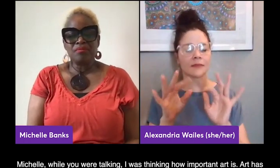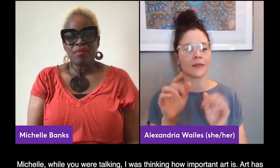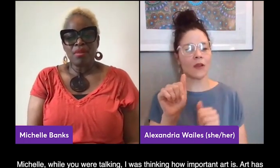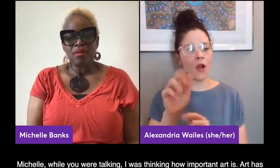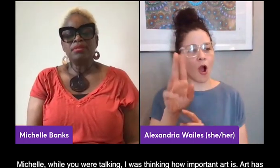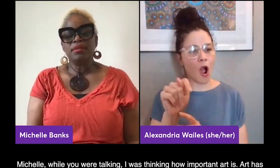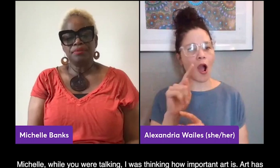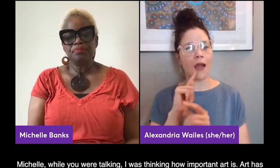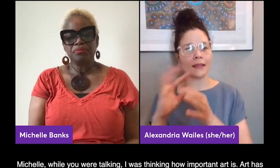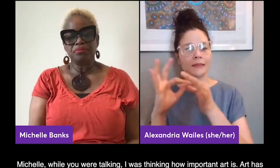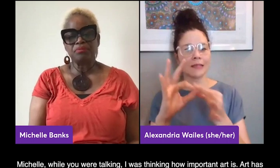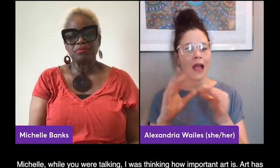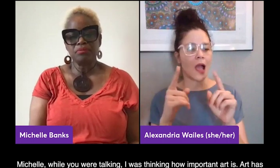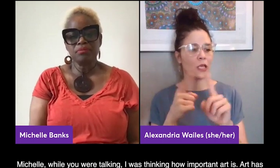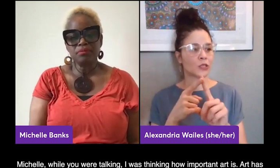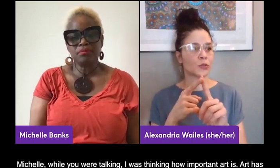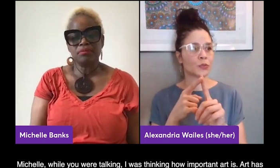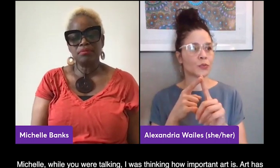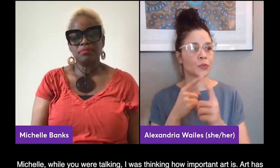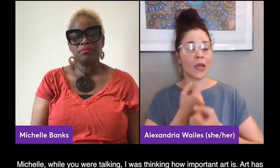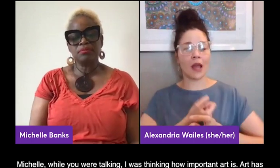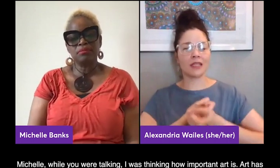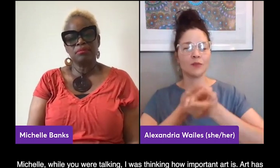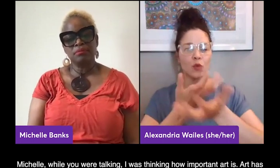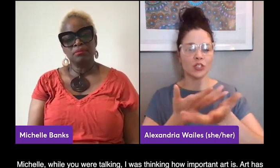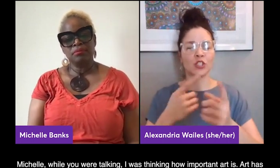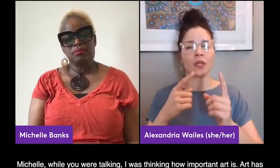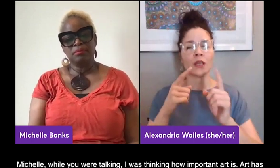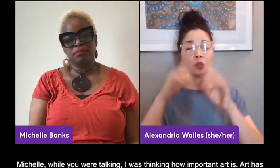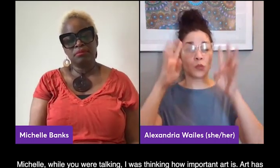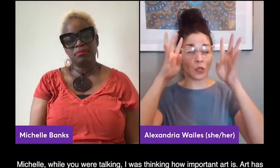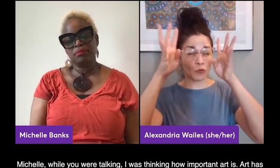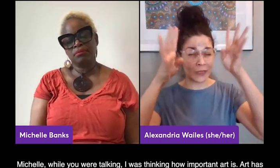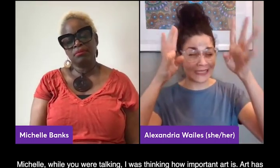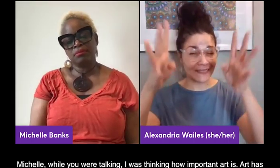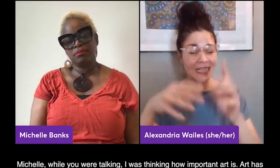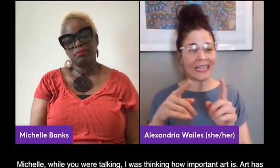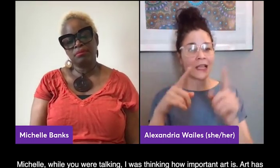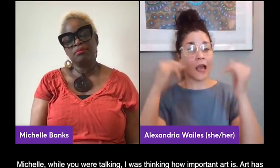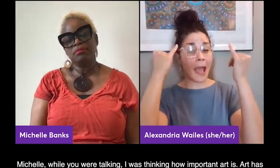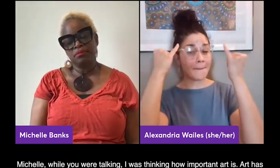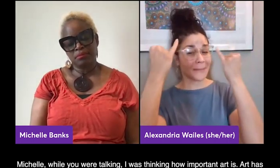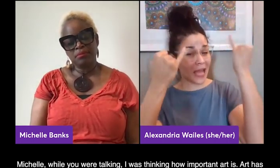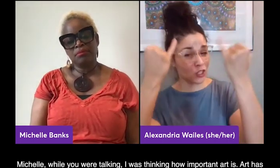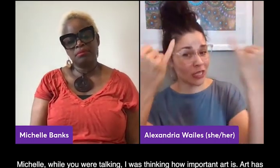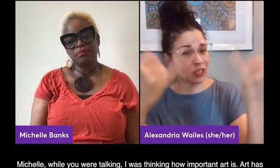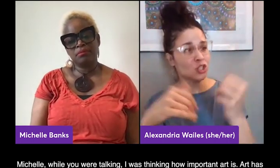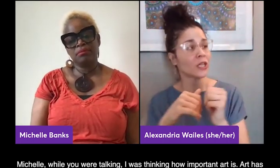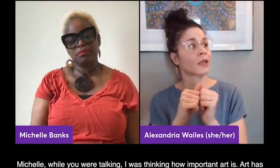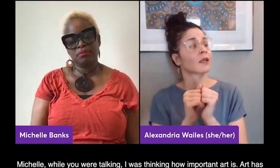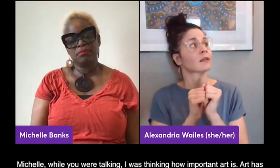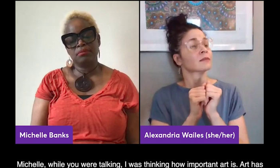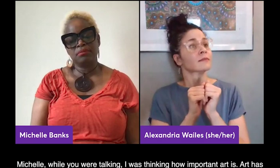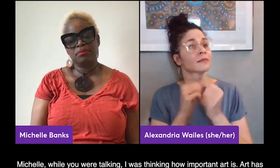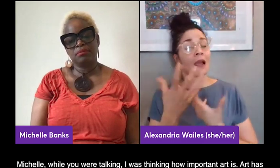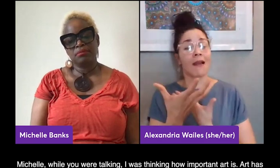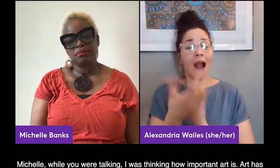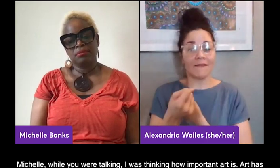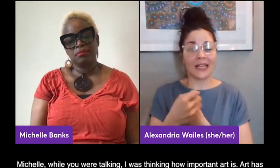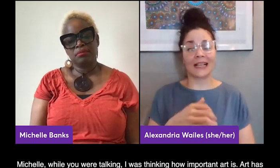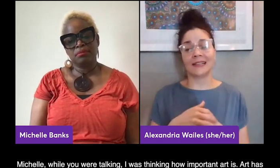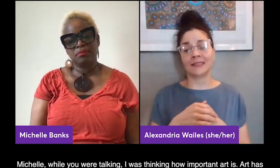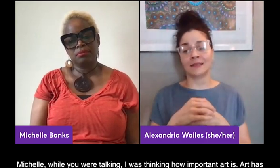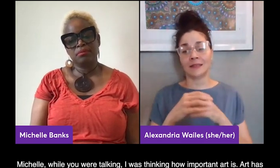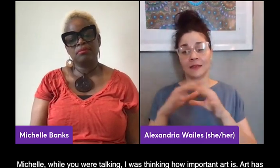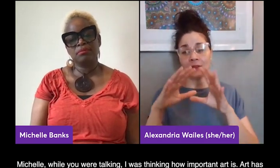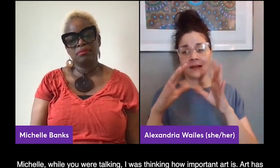is. Art has to do with expression, creativity, imagination, confidence,